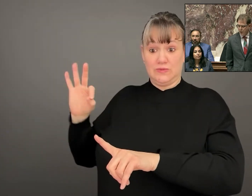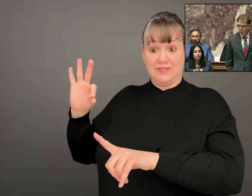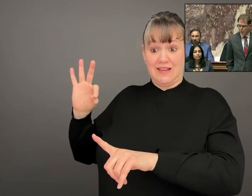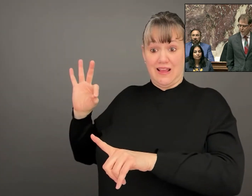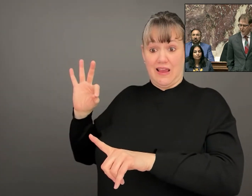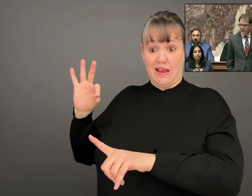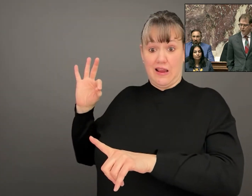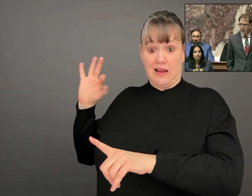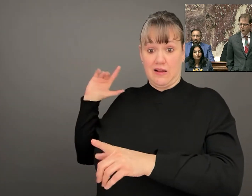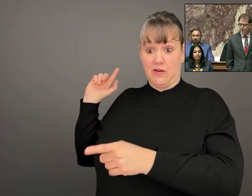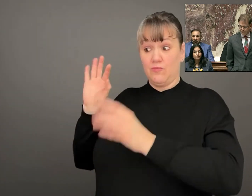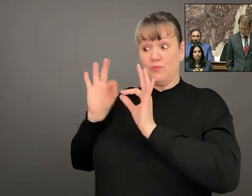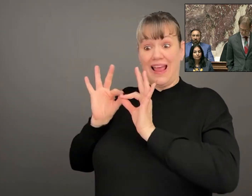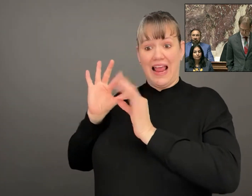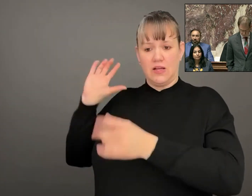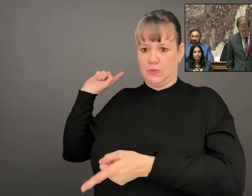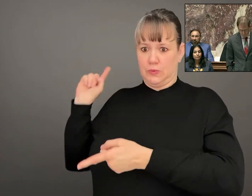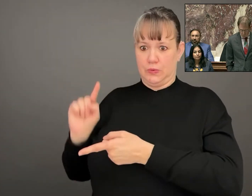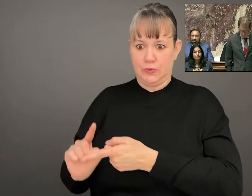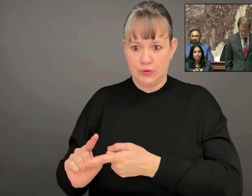Columbia, will deliver